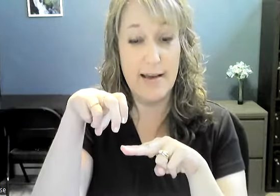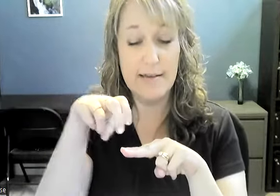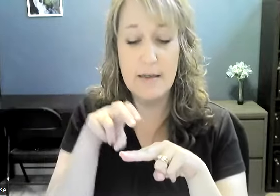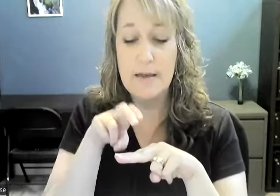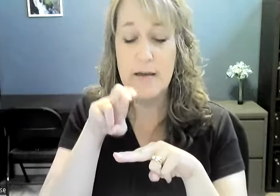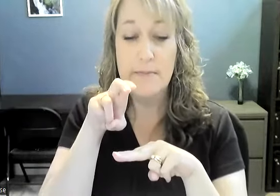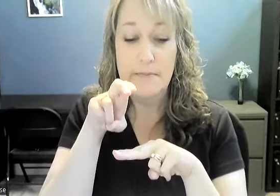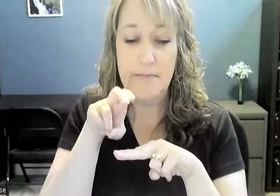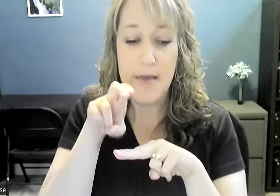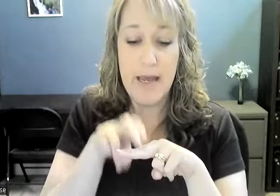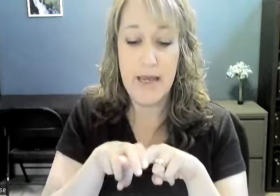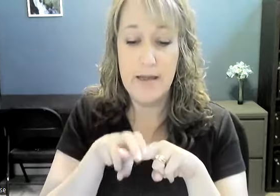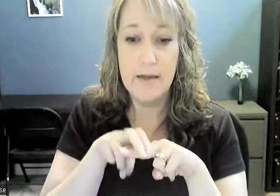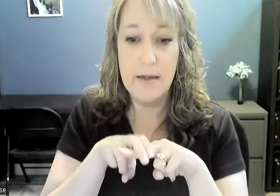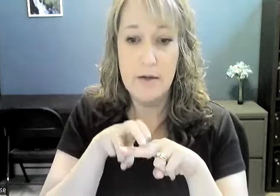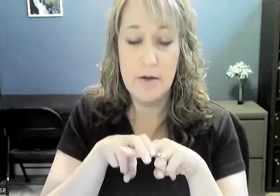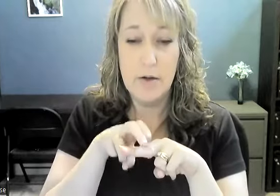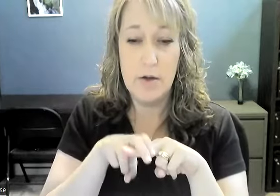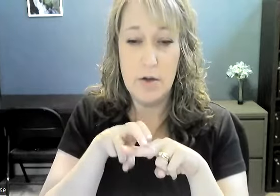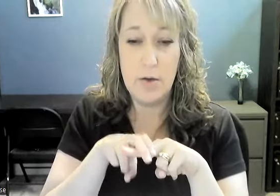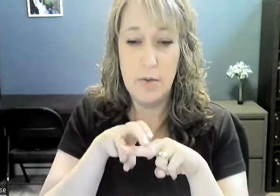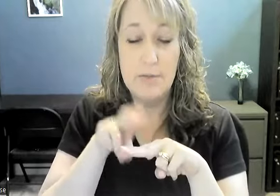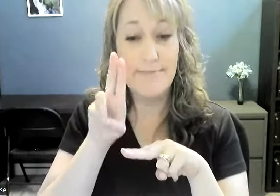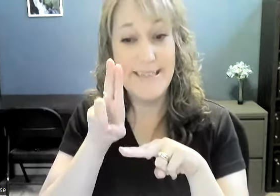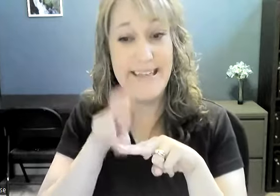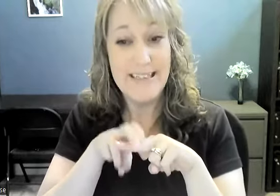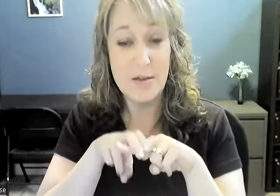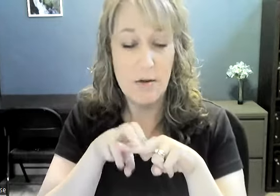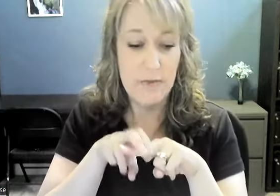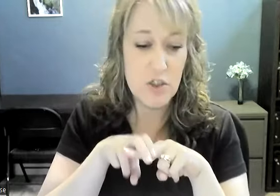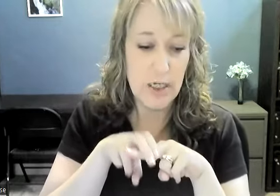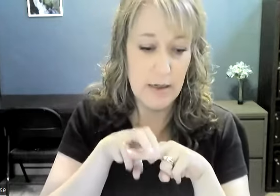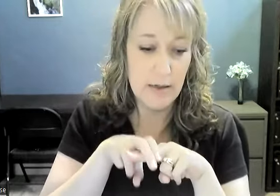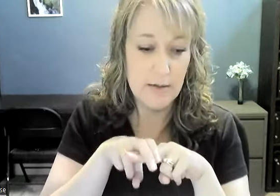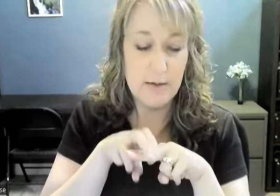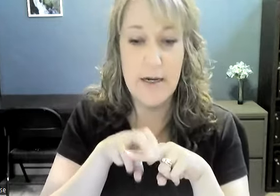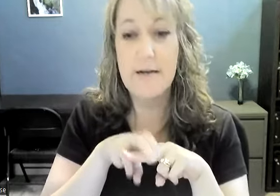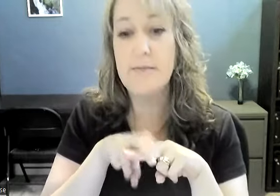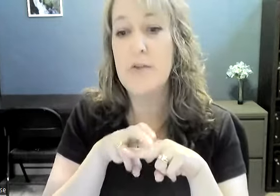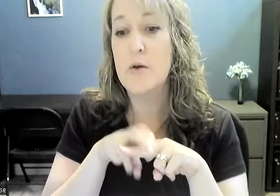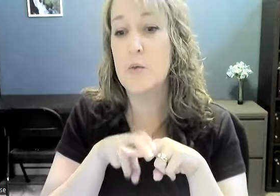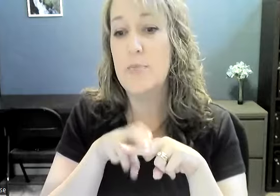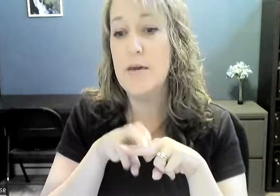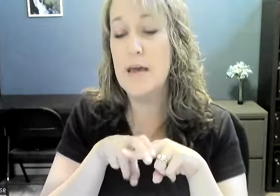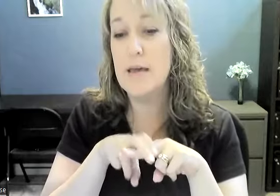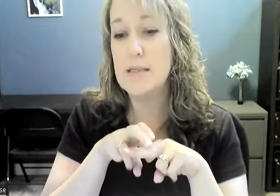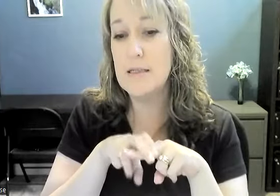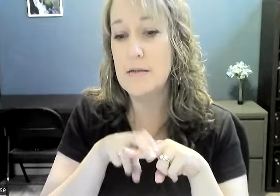legs. And you sit on the chair, all right? Repeat with